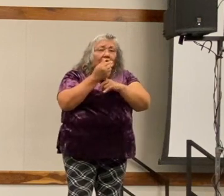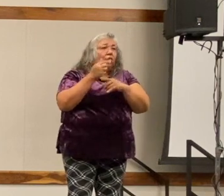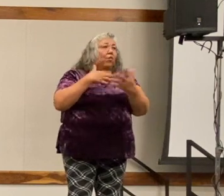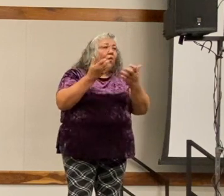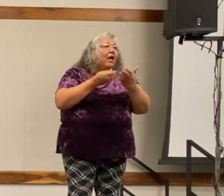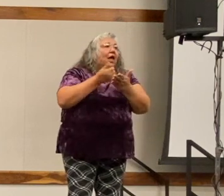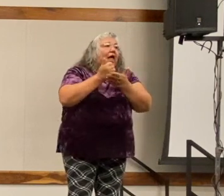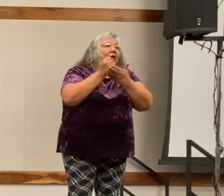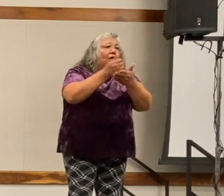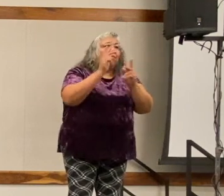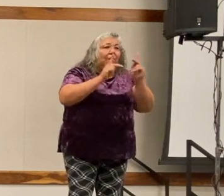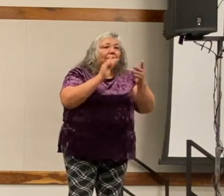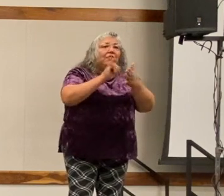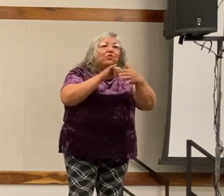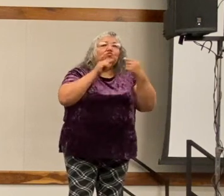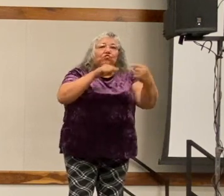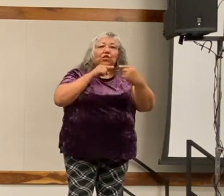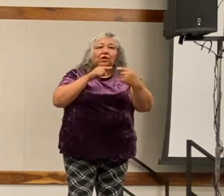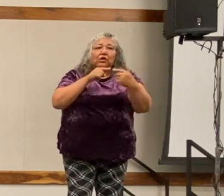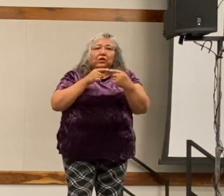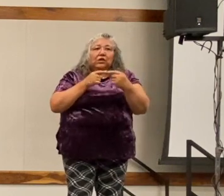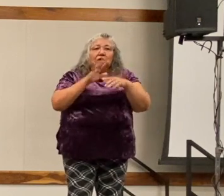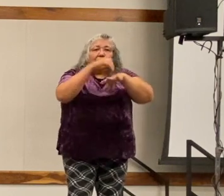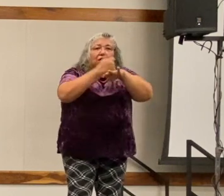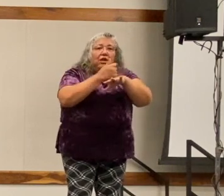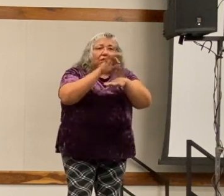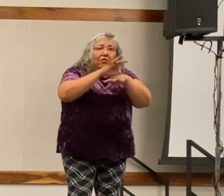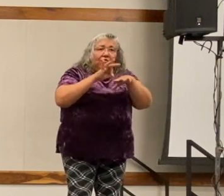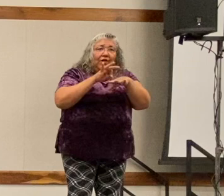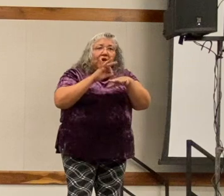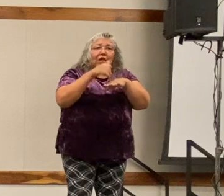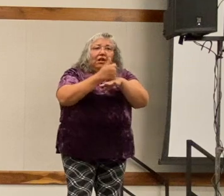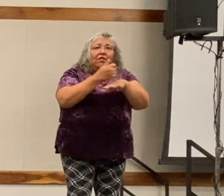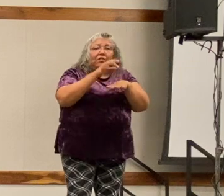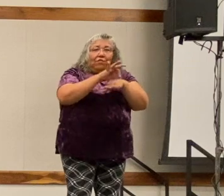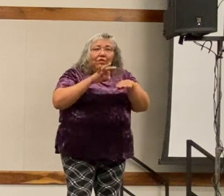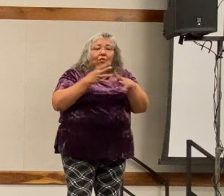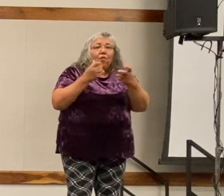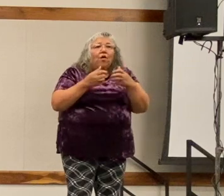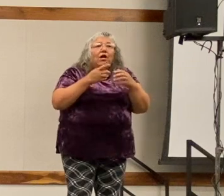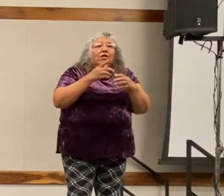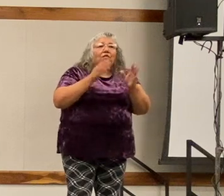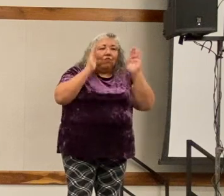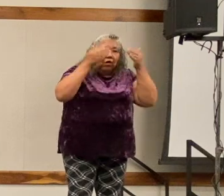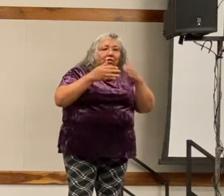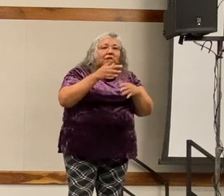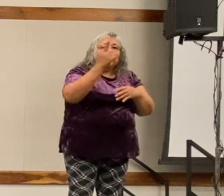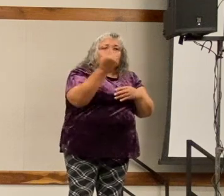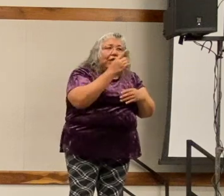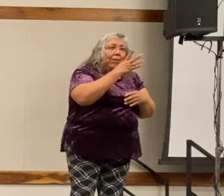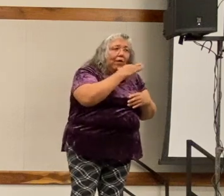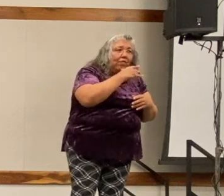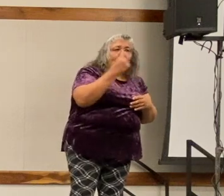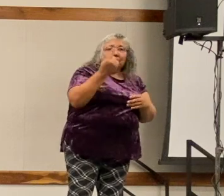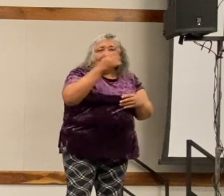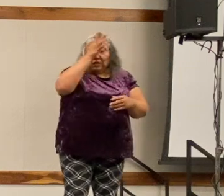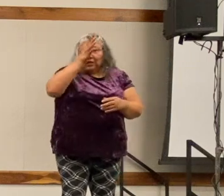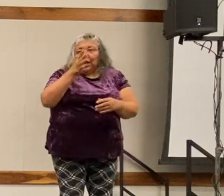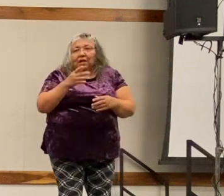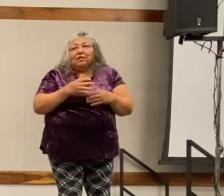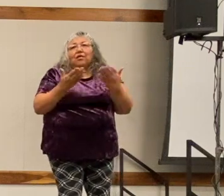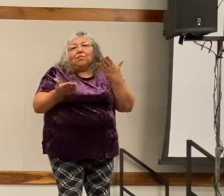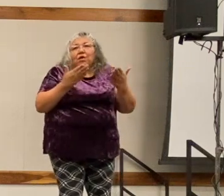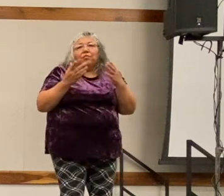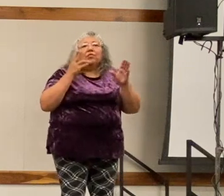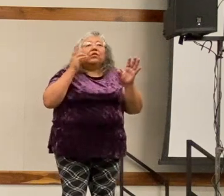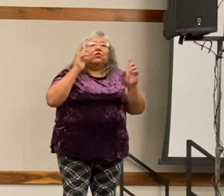want to help people who are struggling to get on their feet, get on their feet. We want to focus on single mothers and single dads who are possibly going